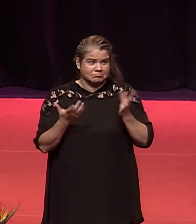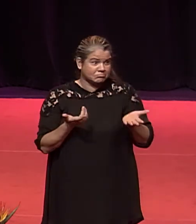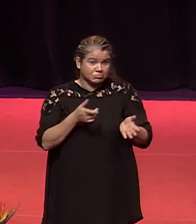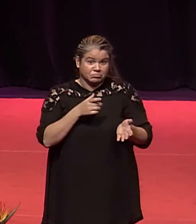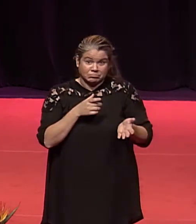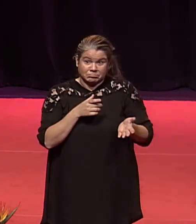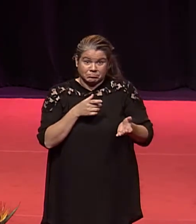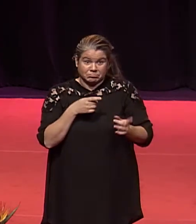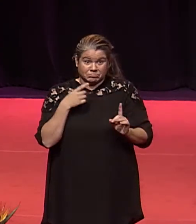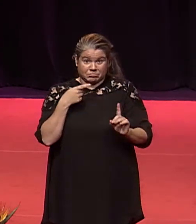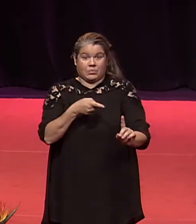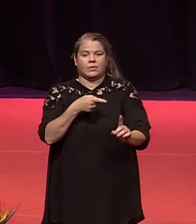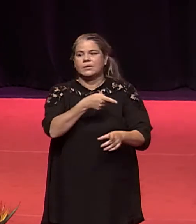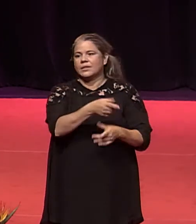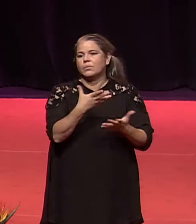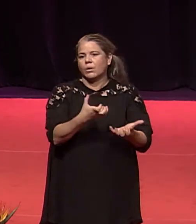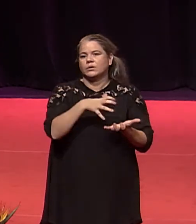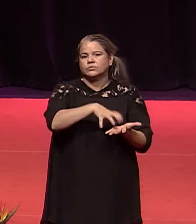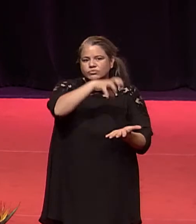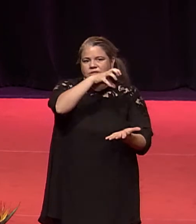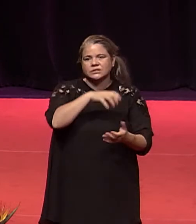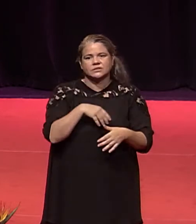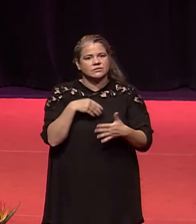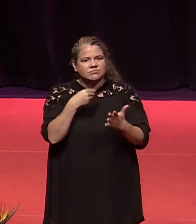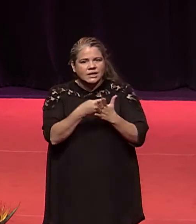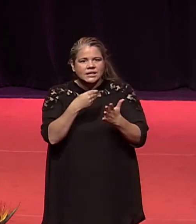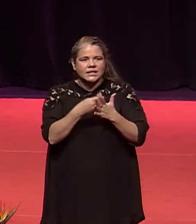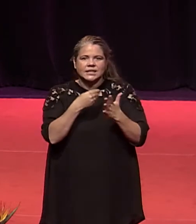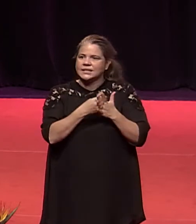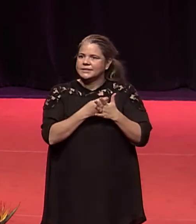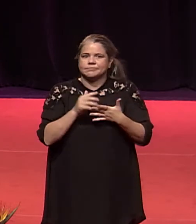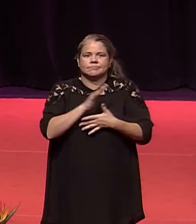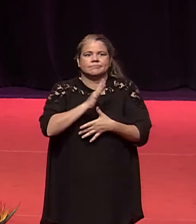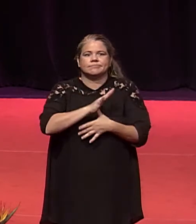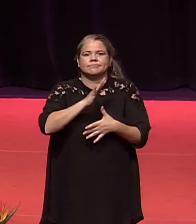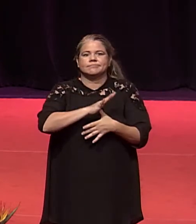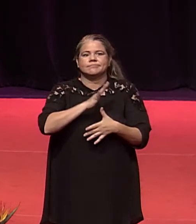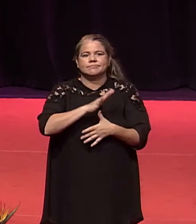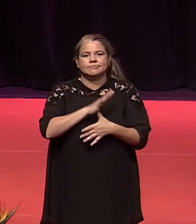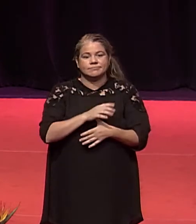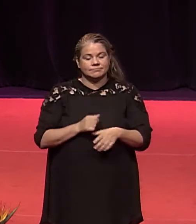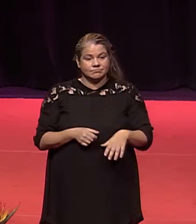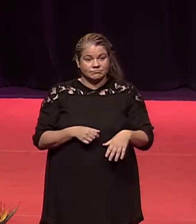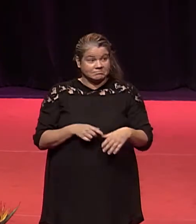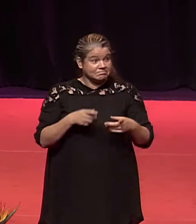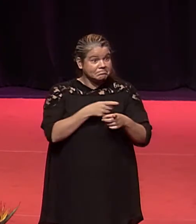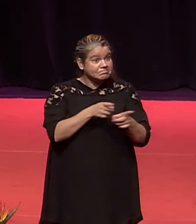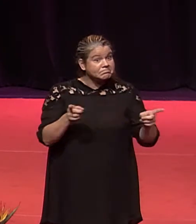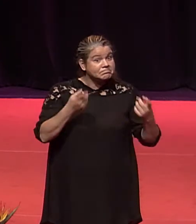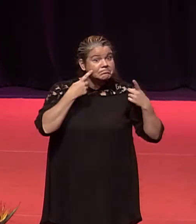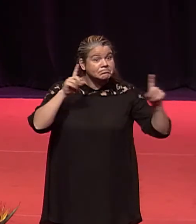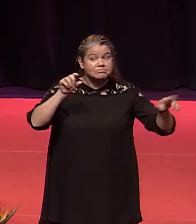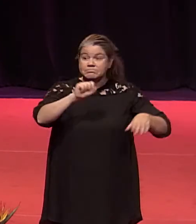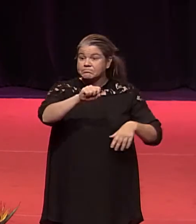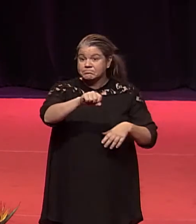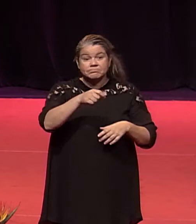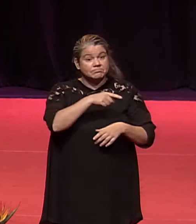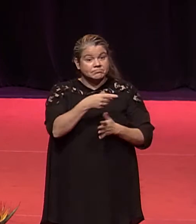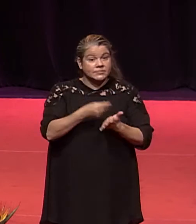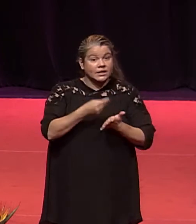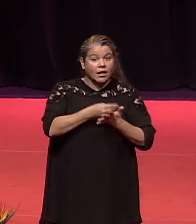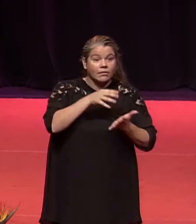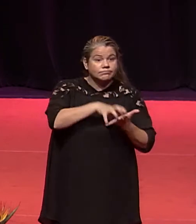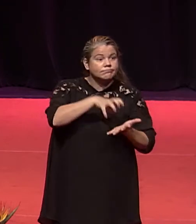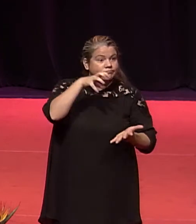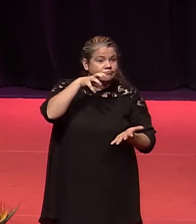get rich. Their focus was on money above all else. And for the most part, many of them reached that goal, and each of them